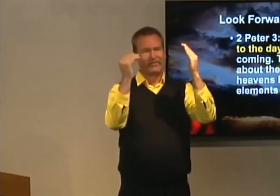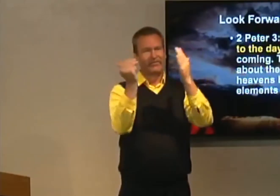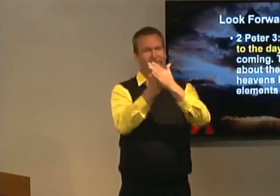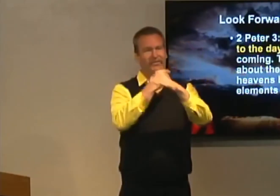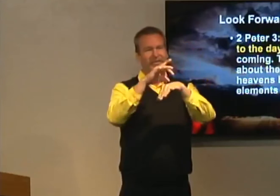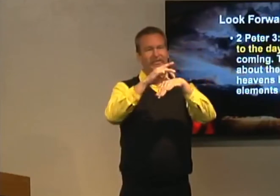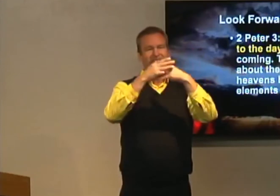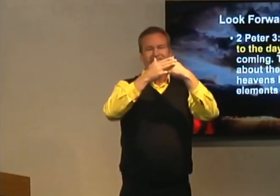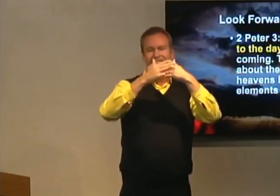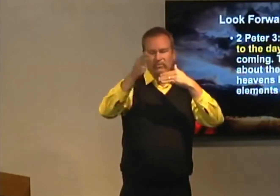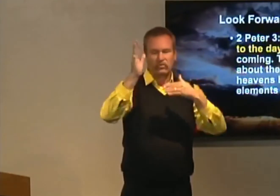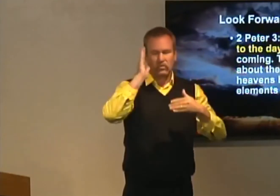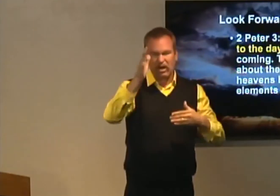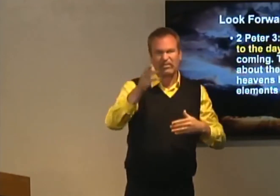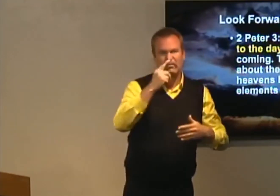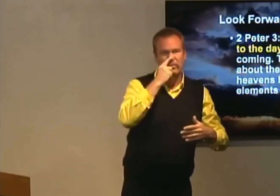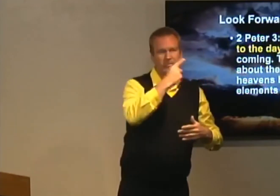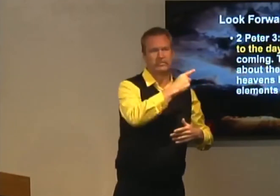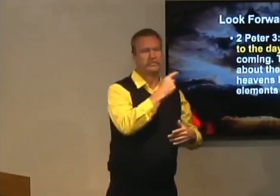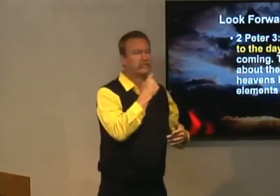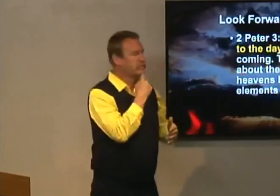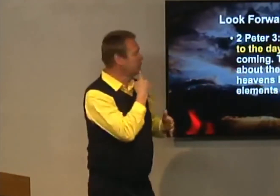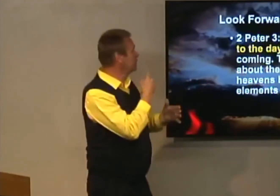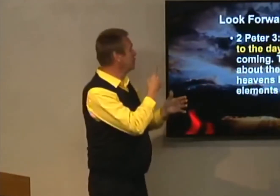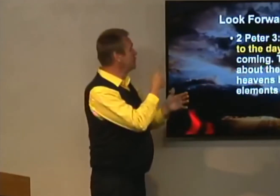the promise of heaven, the promise of a new earth.